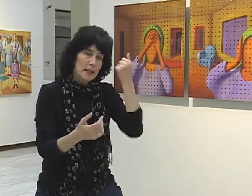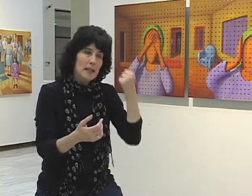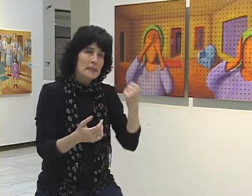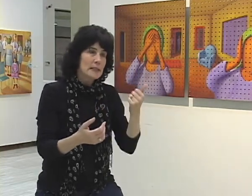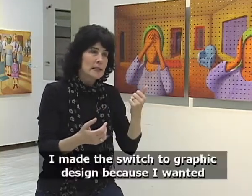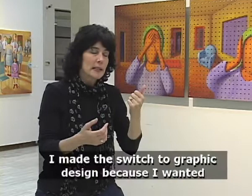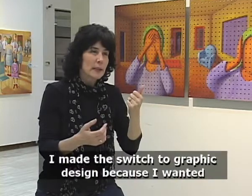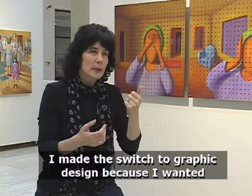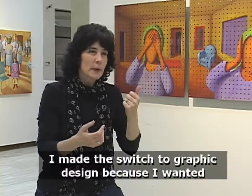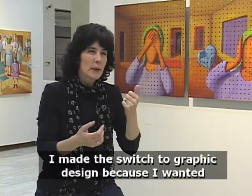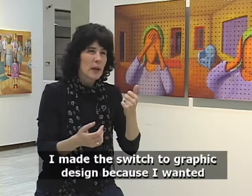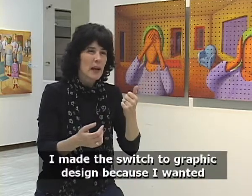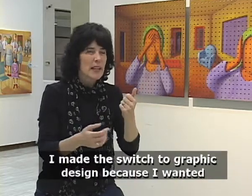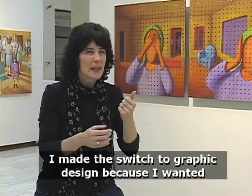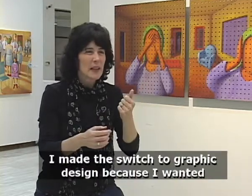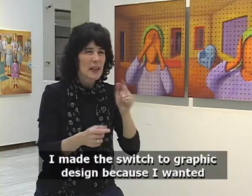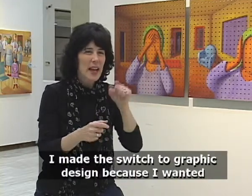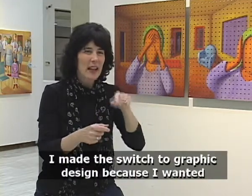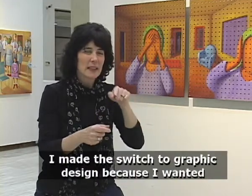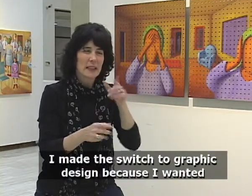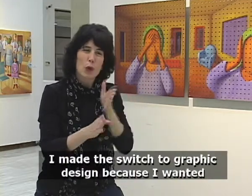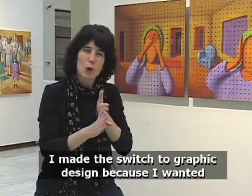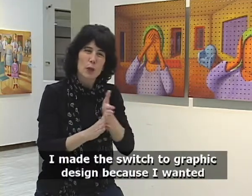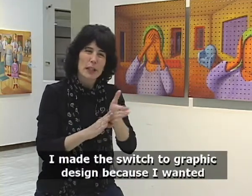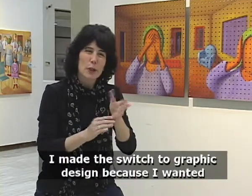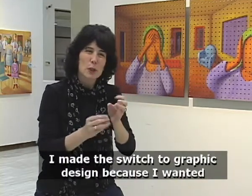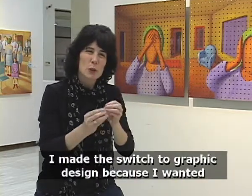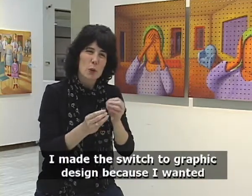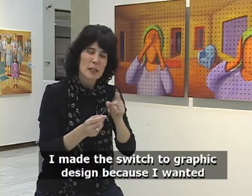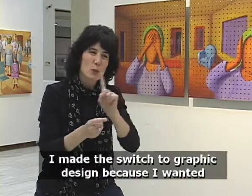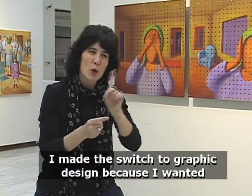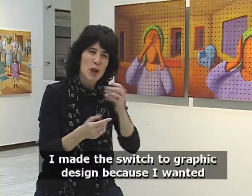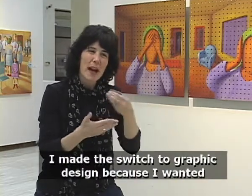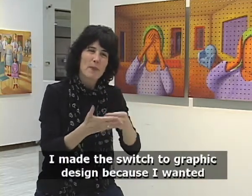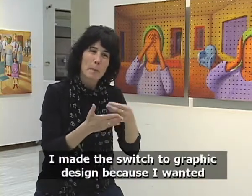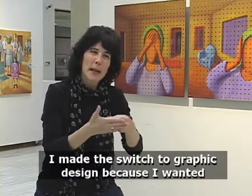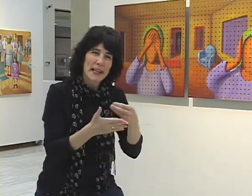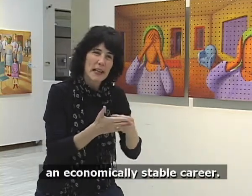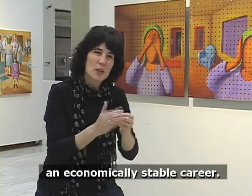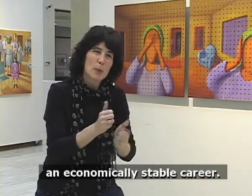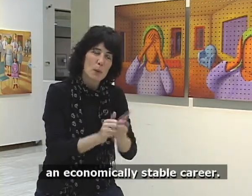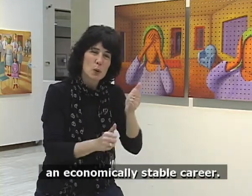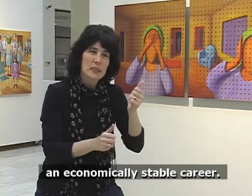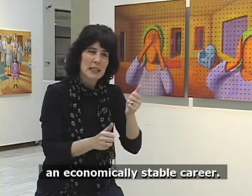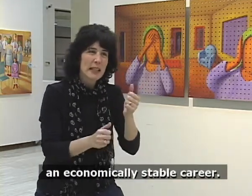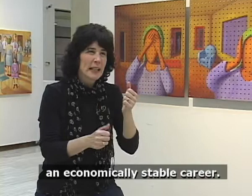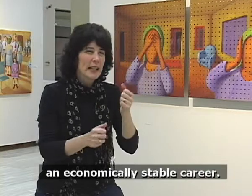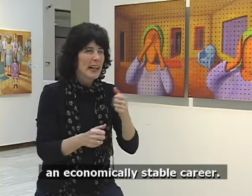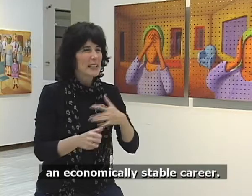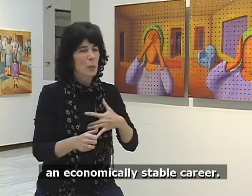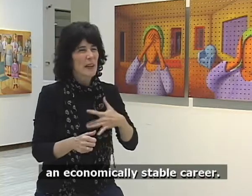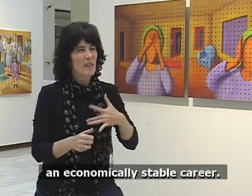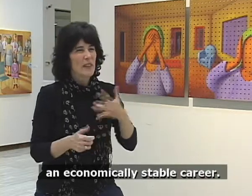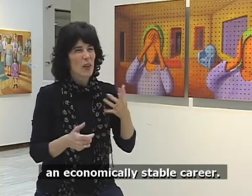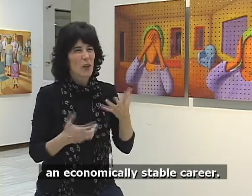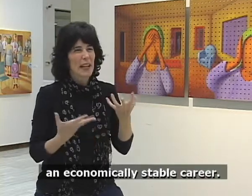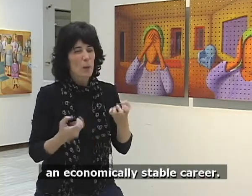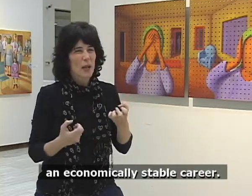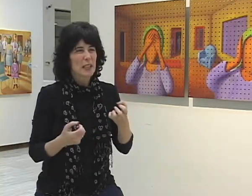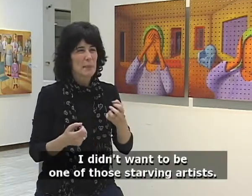I made the switch to graphic design because I wanted an economically stable career. I didn't